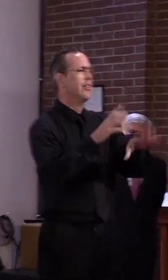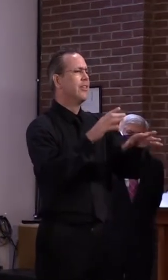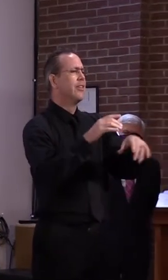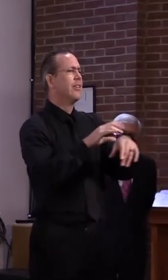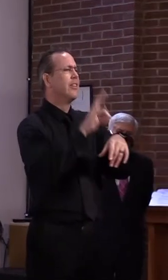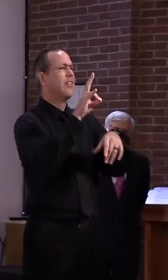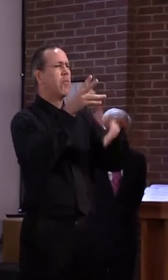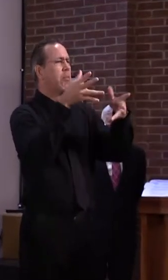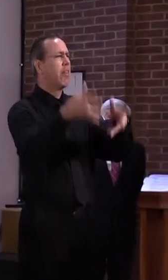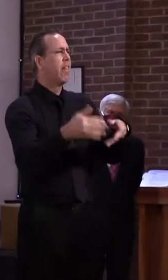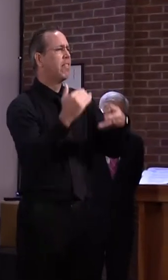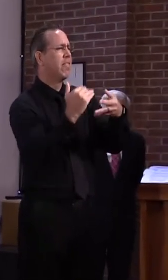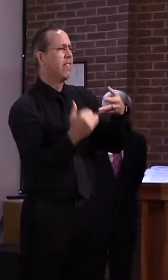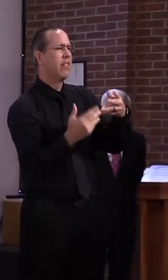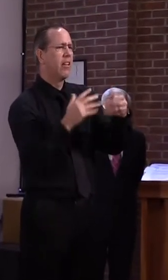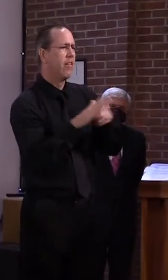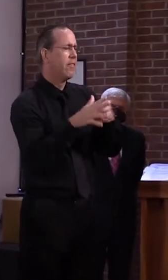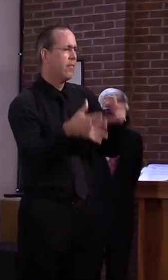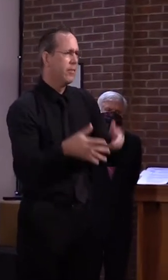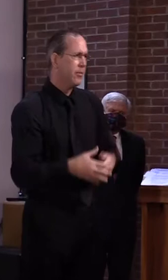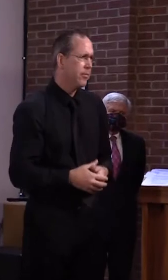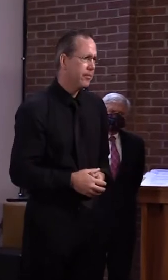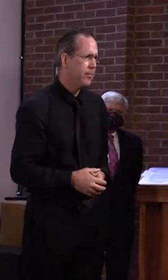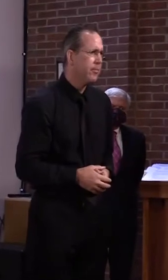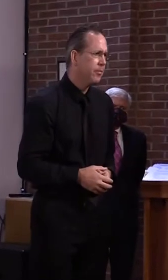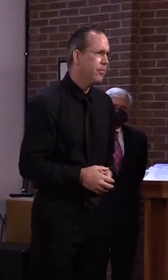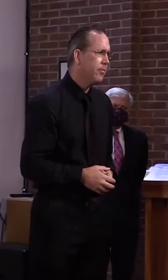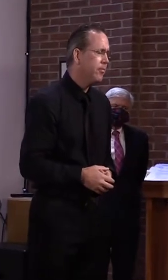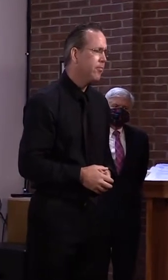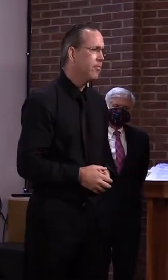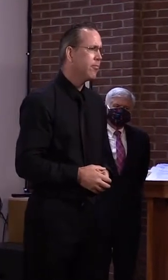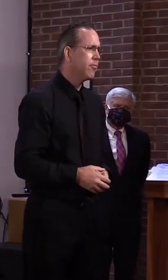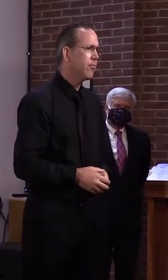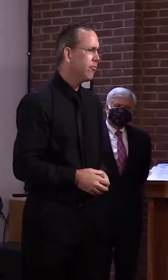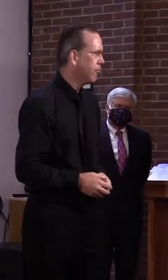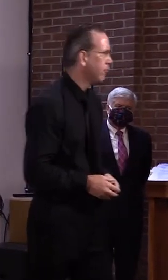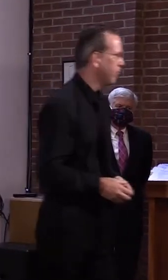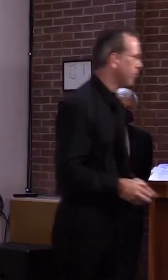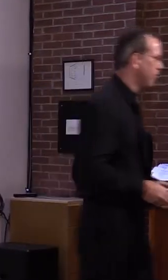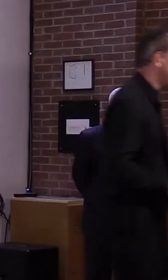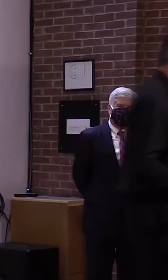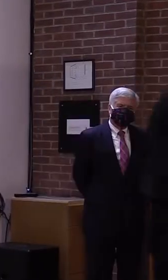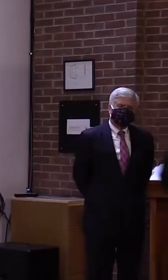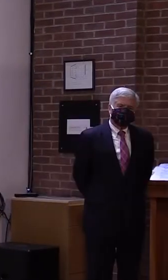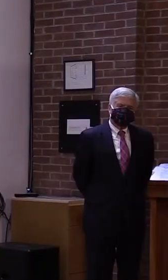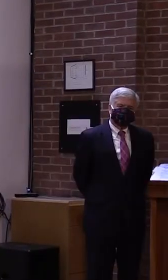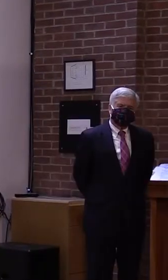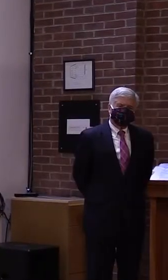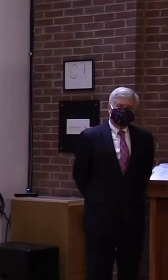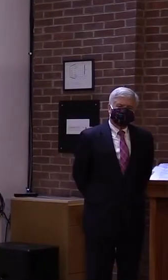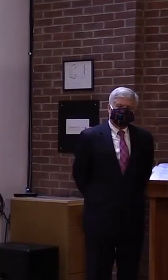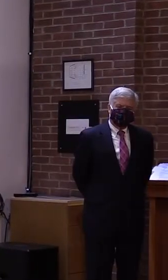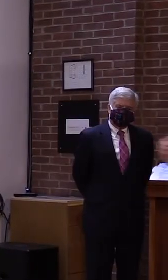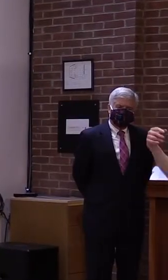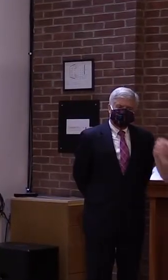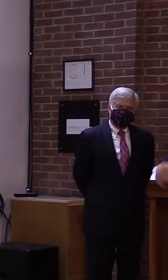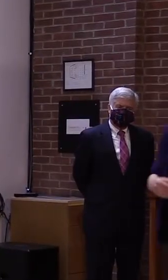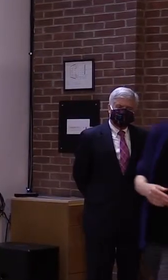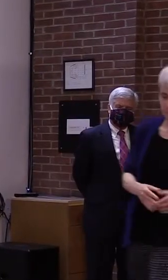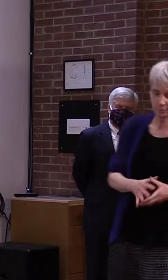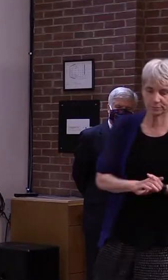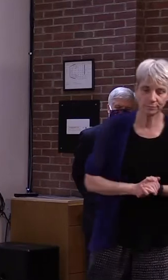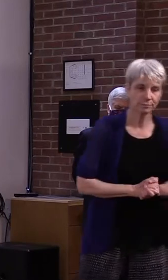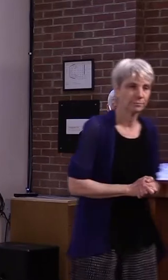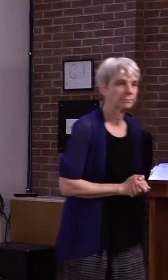please limit your questions, and we can always follow up directly with Ethan and I or the health department afterwards.